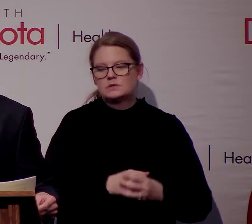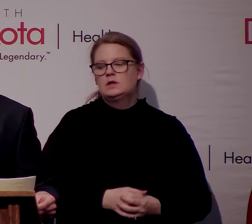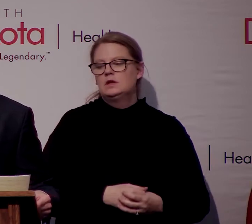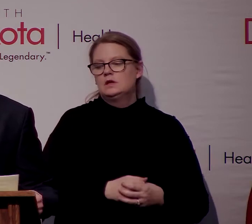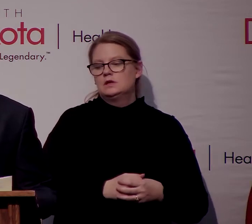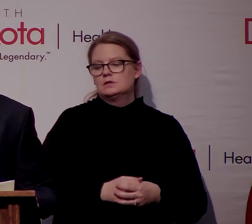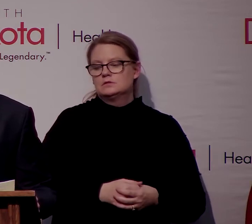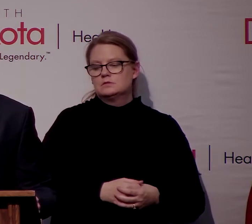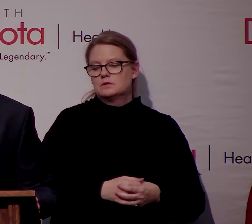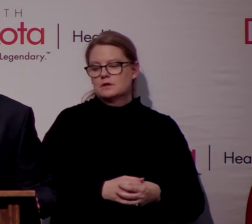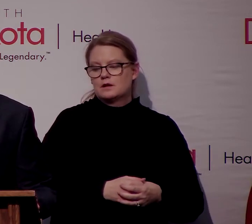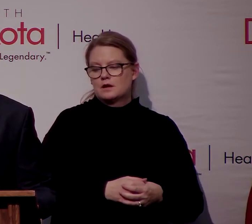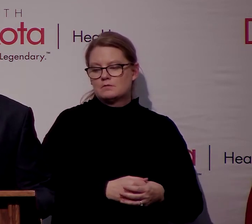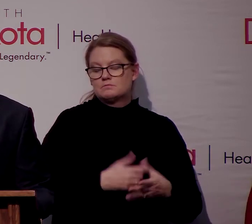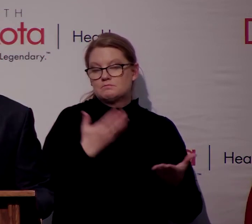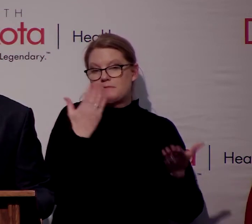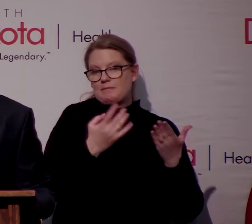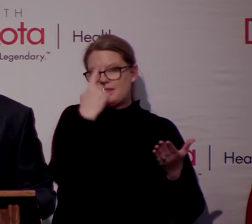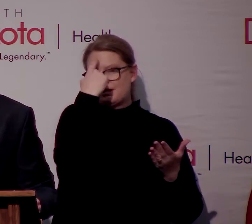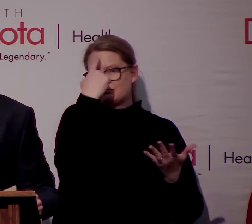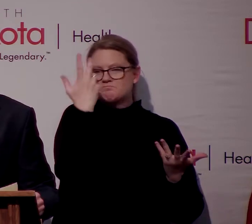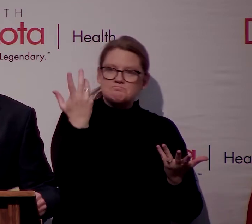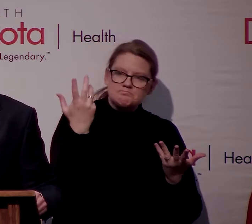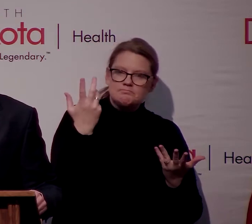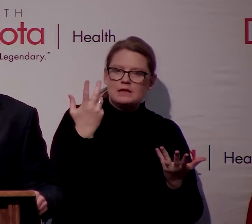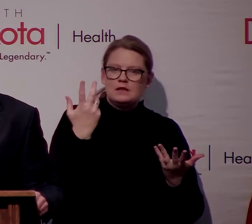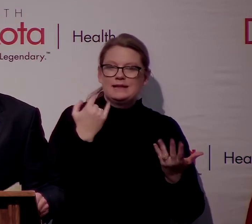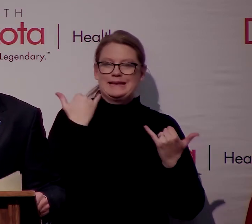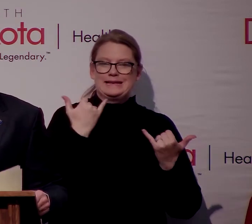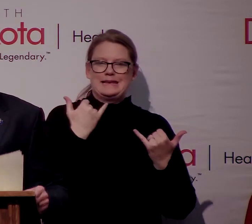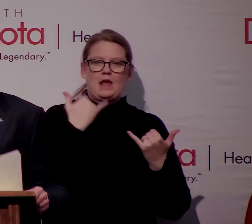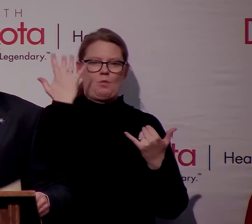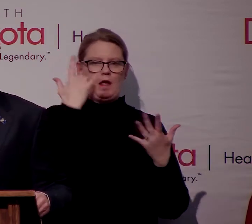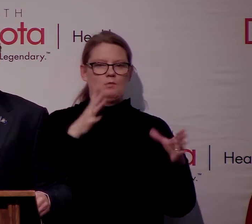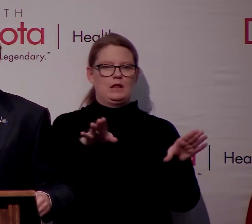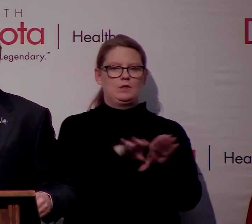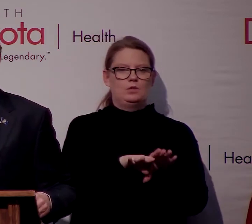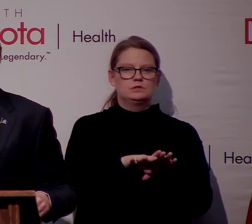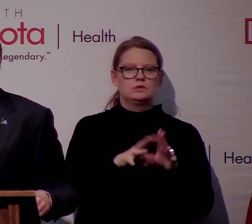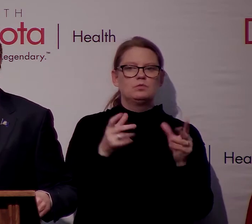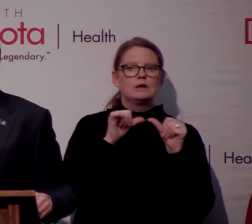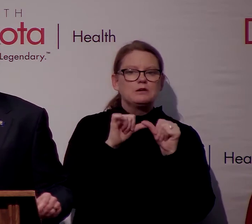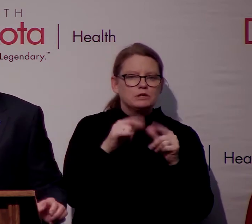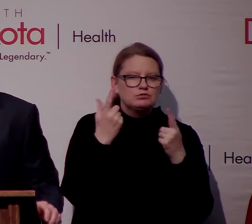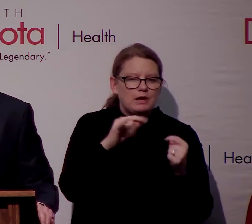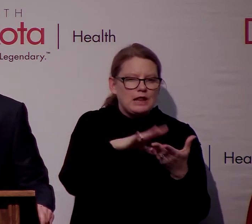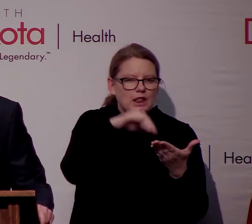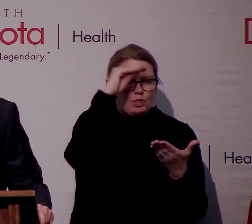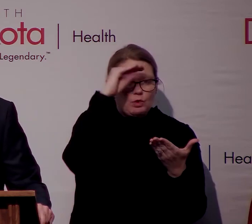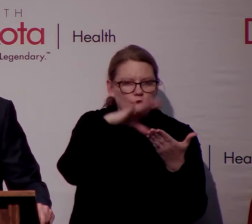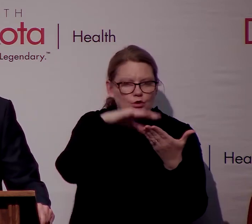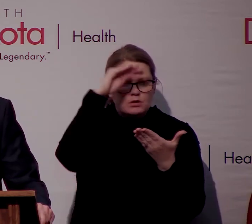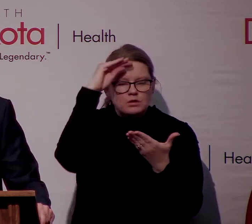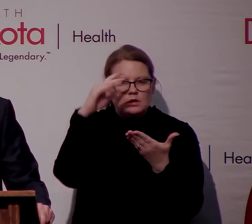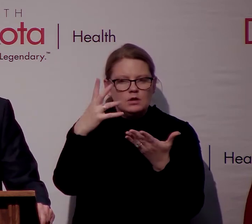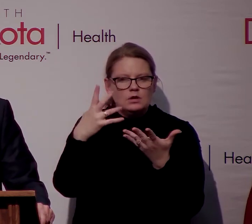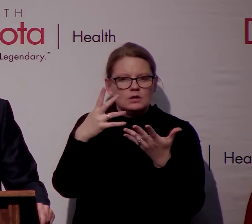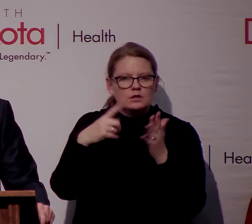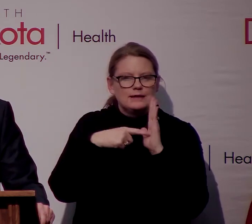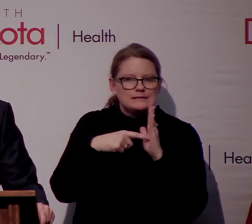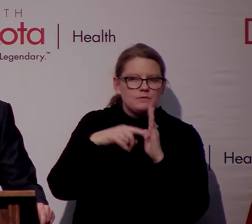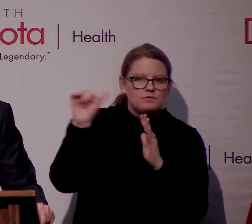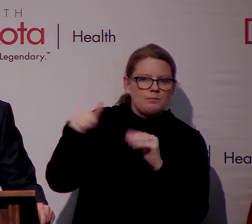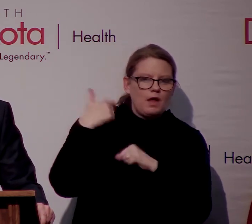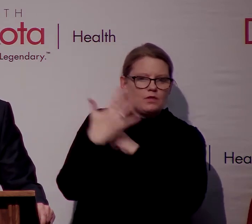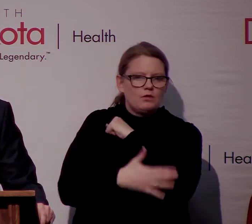so again, you might say to yourself, why are we doing this thing now? Part of it is we're continuing to try to learn from the examples of other countries